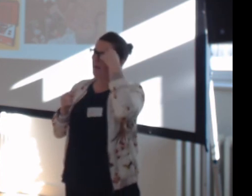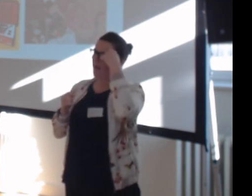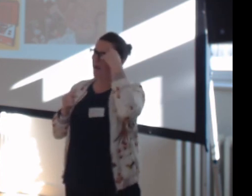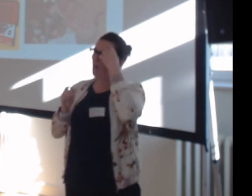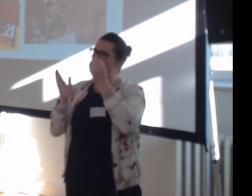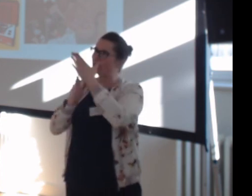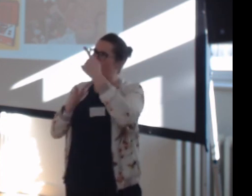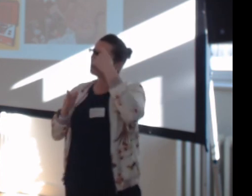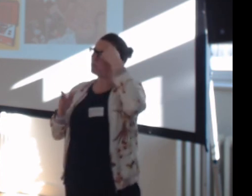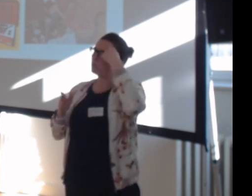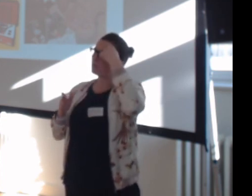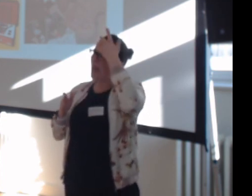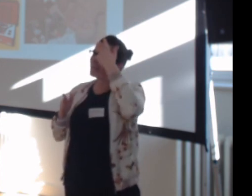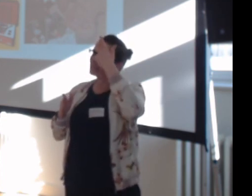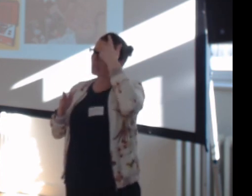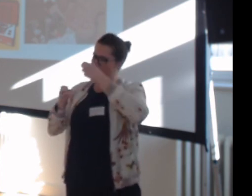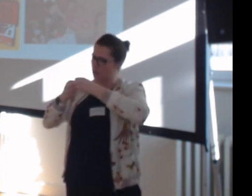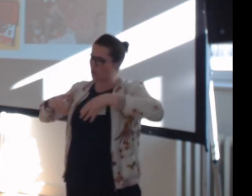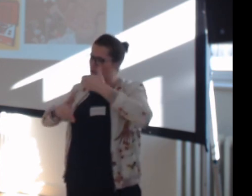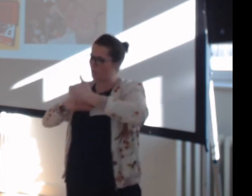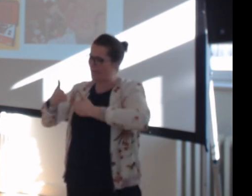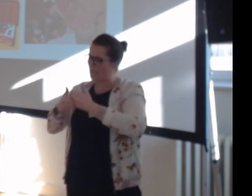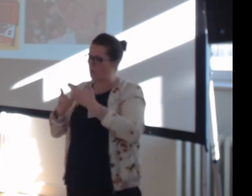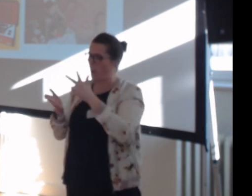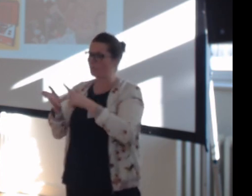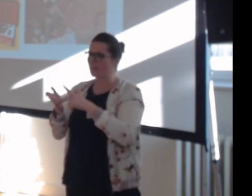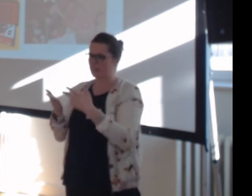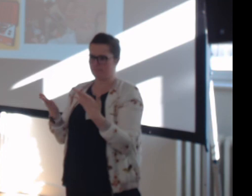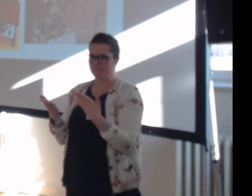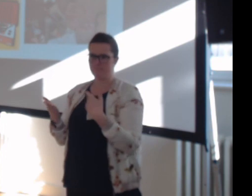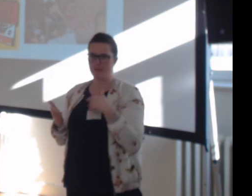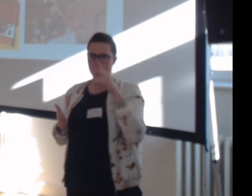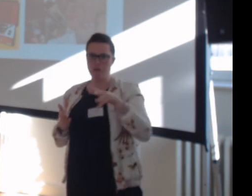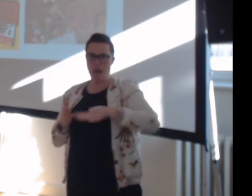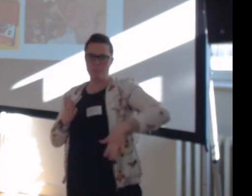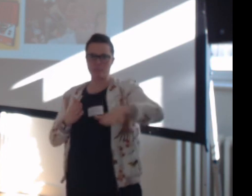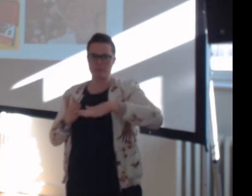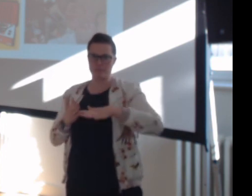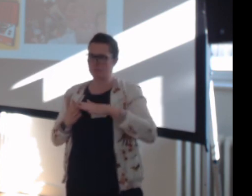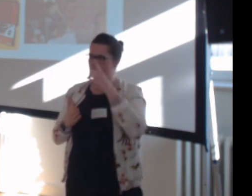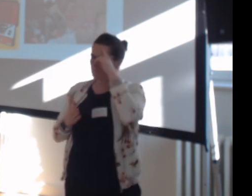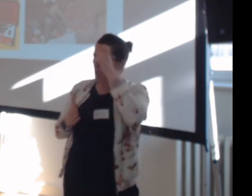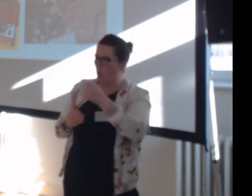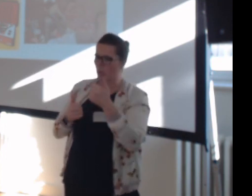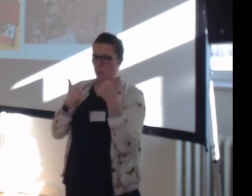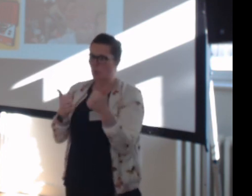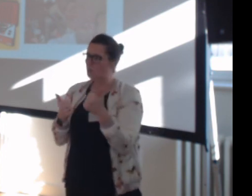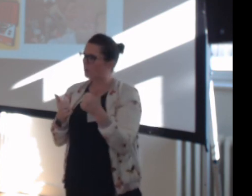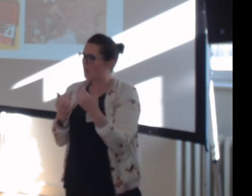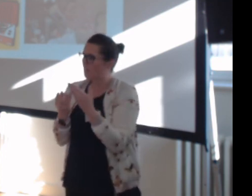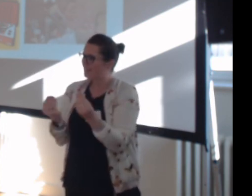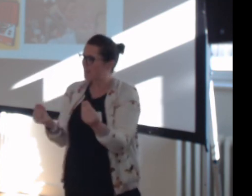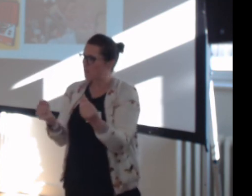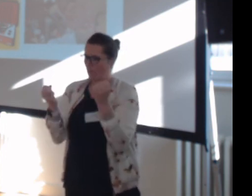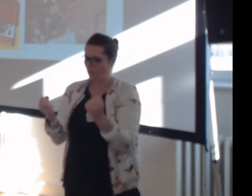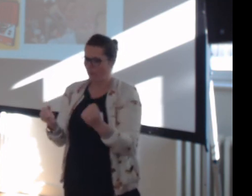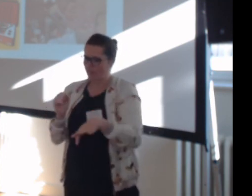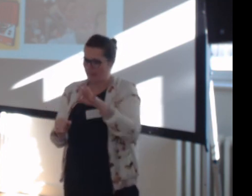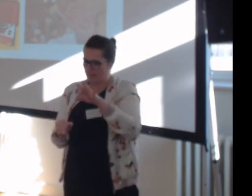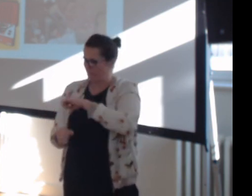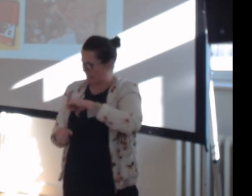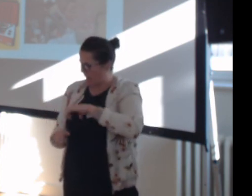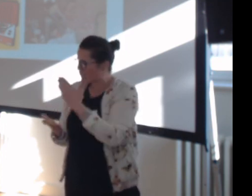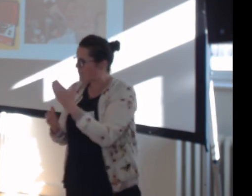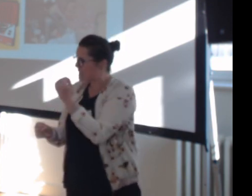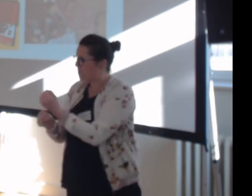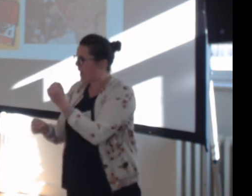structured way. Because they couldn't find good material in Flemish context, they made it themselves. In a few years,